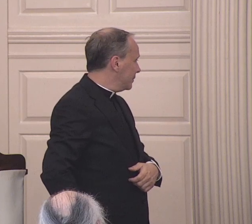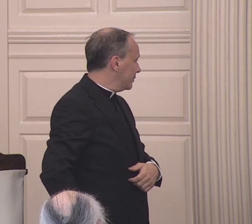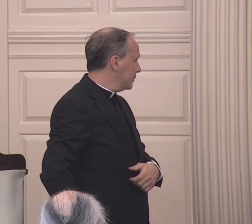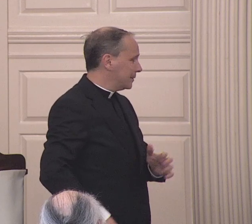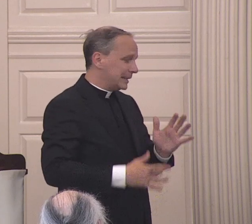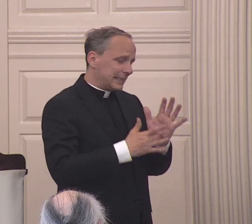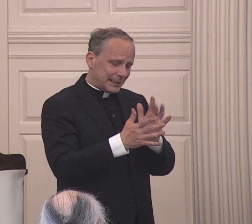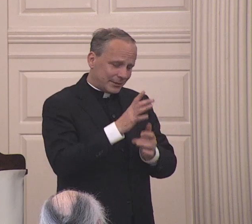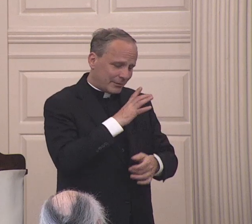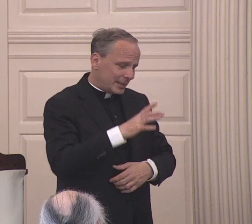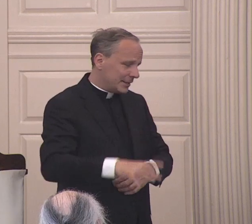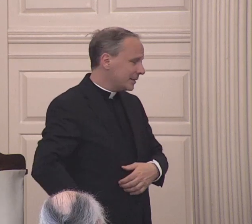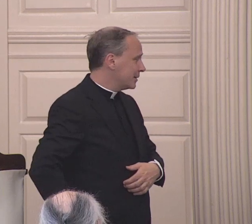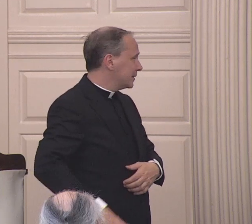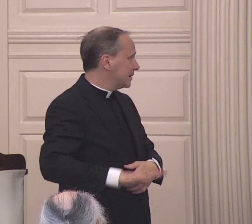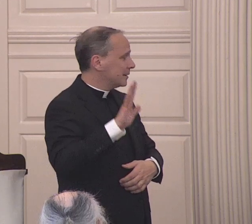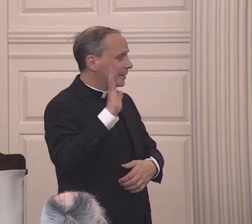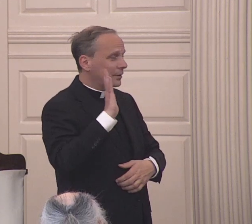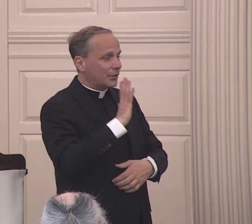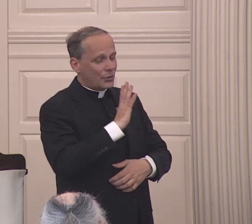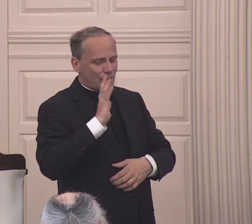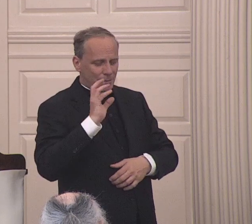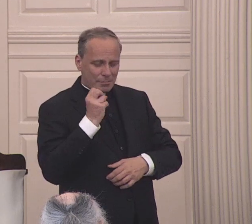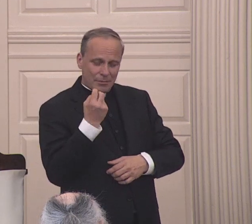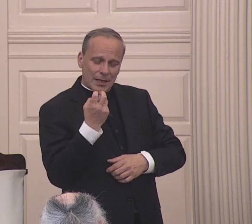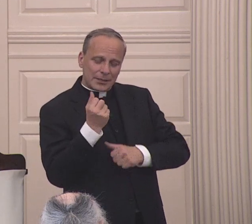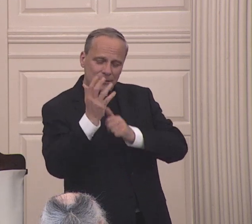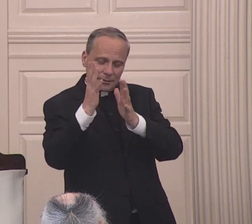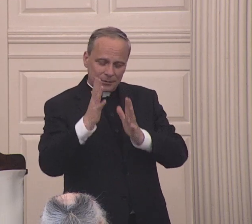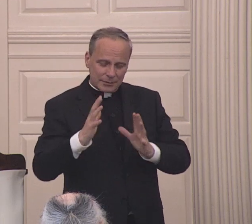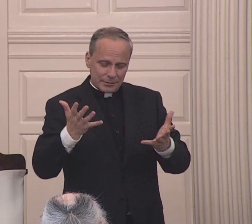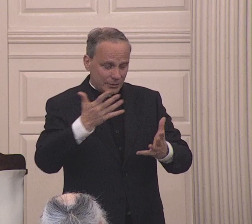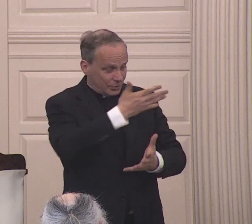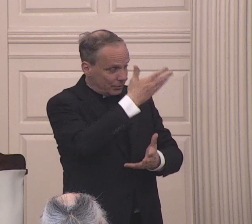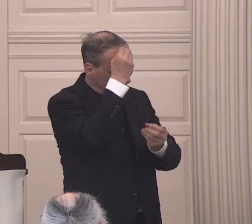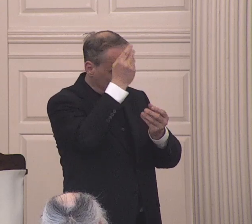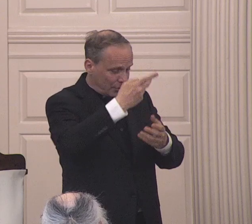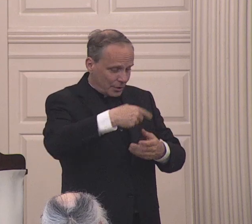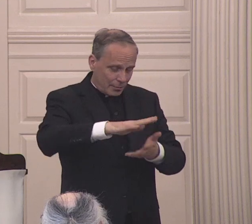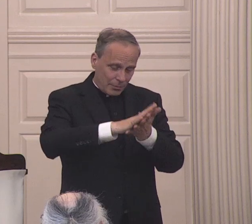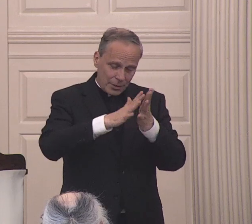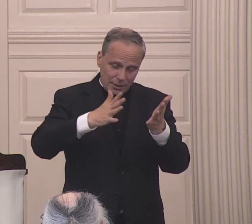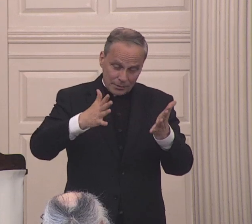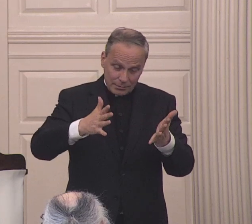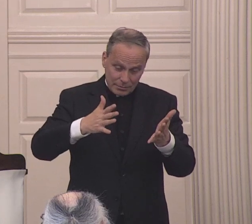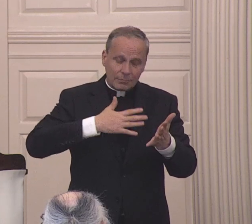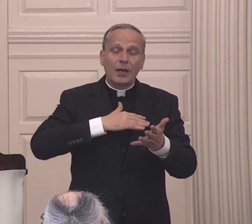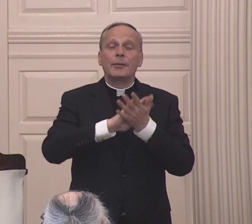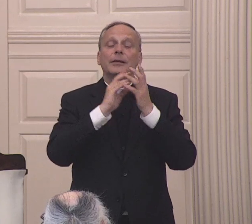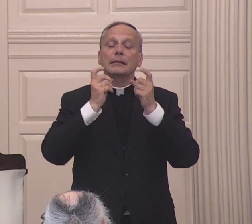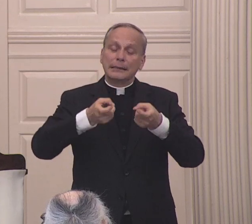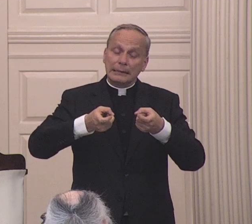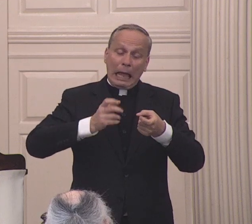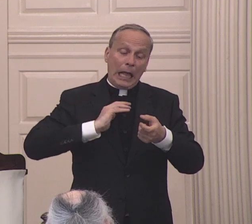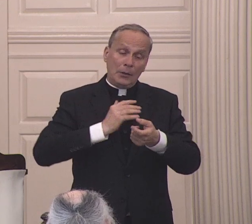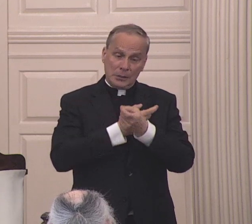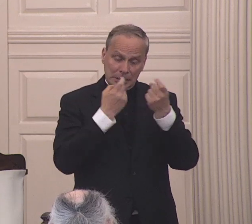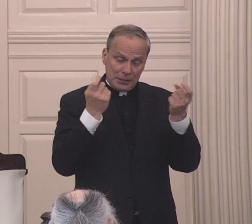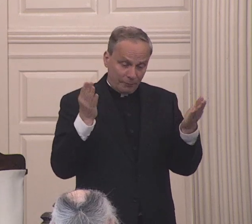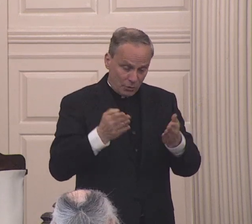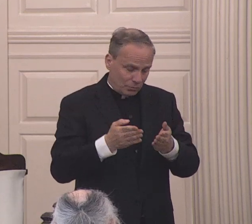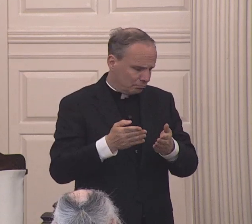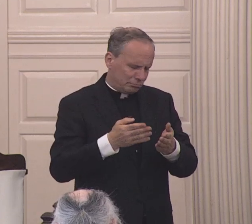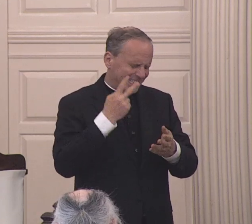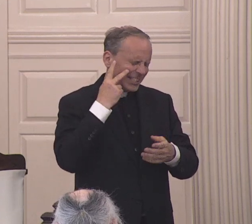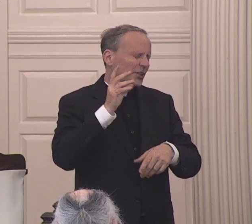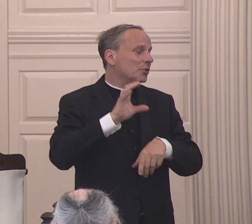forever. Lord Jesus Christ, you say to your apostles, "Peace I leave you, my peace I give you. Look not on our sins,